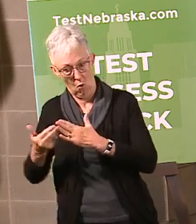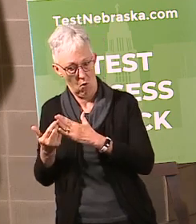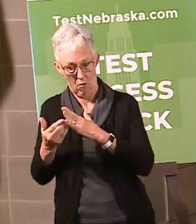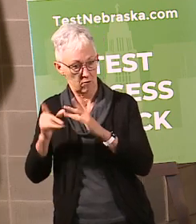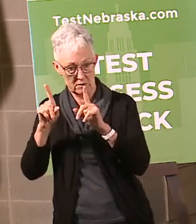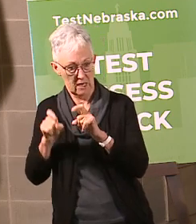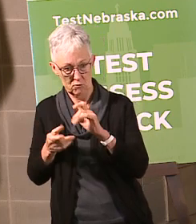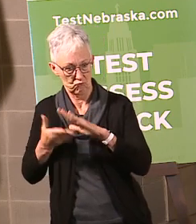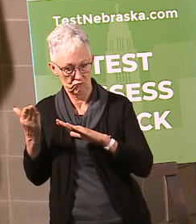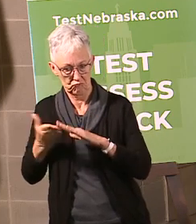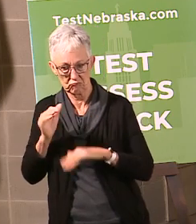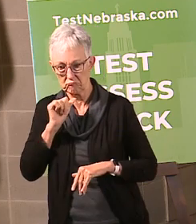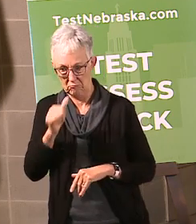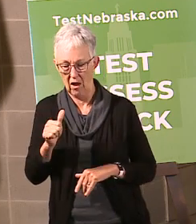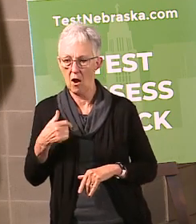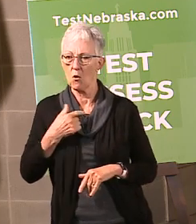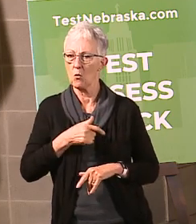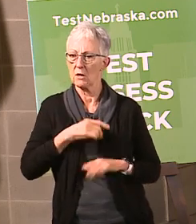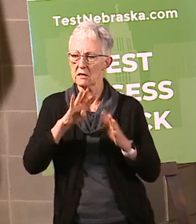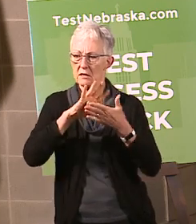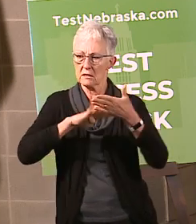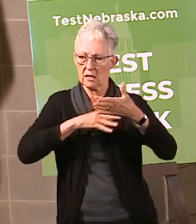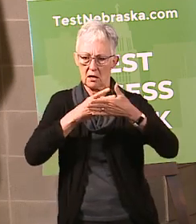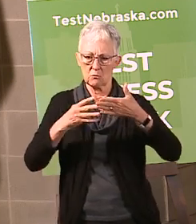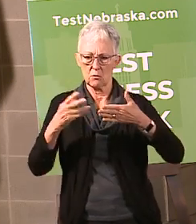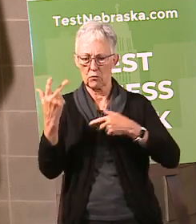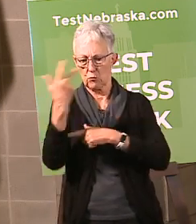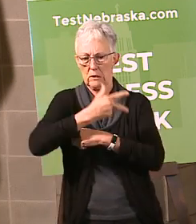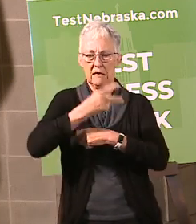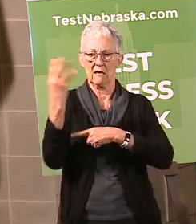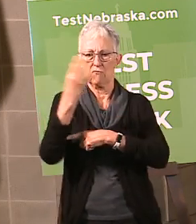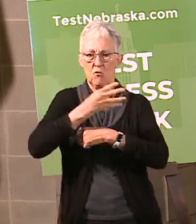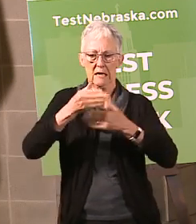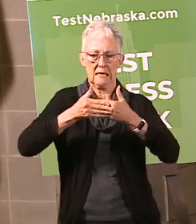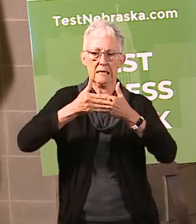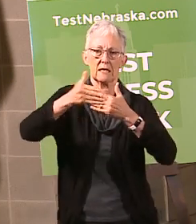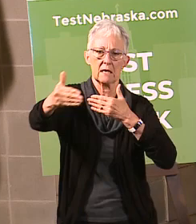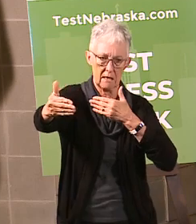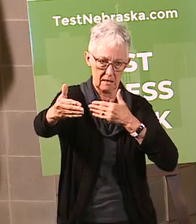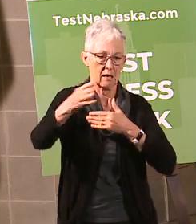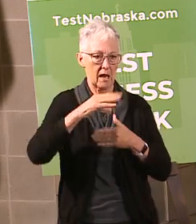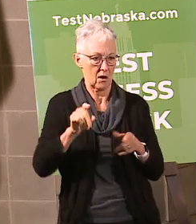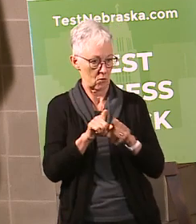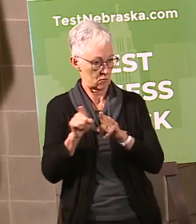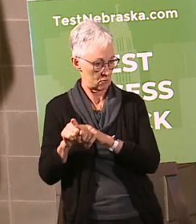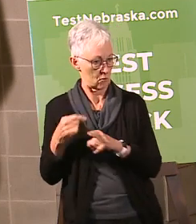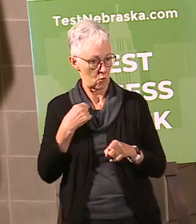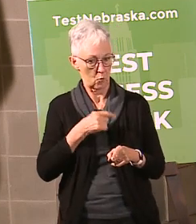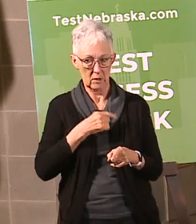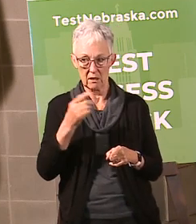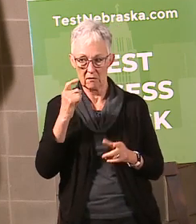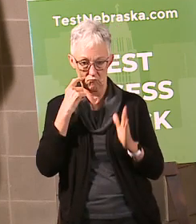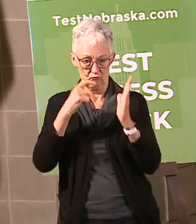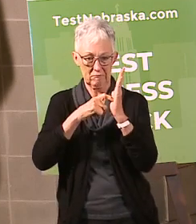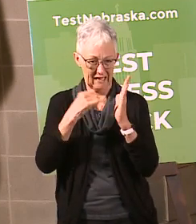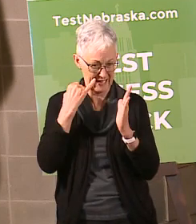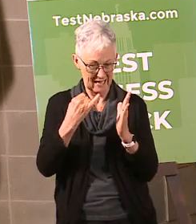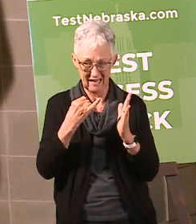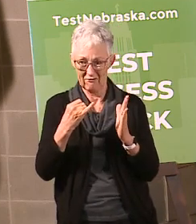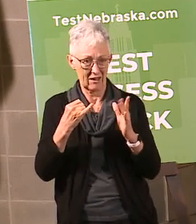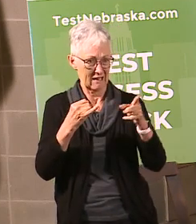scheduling about, 3 or 4 days out, but we also are going to maintain the flexibility that if we need to move that site to someplace else because there's a greater need, we will do